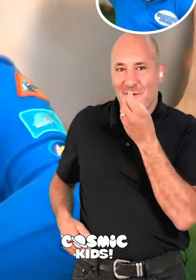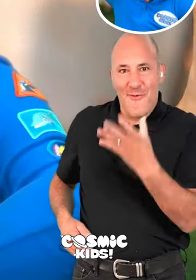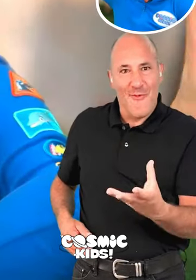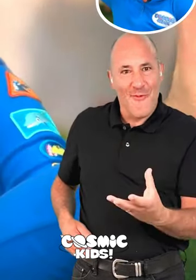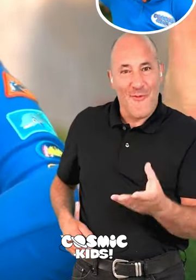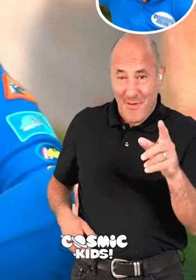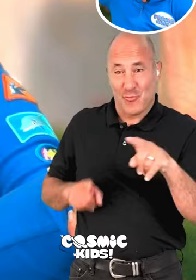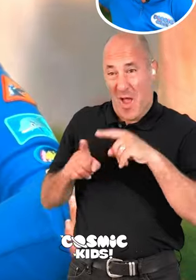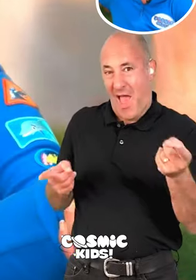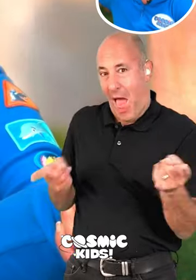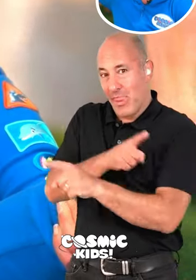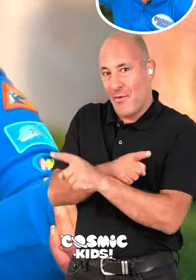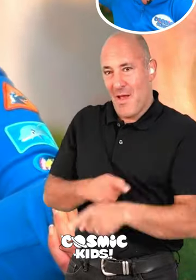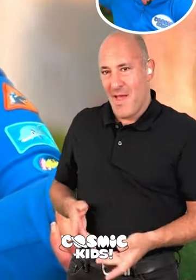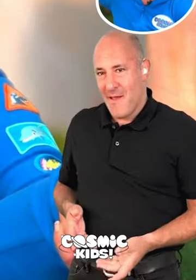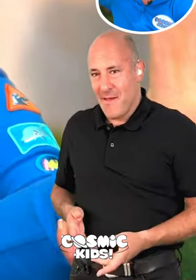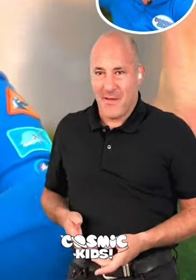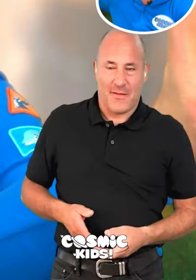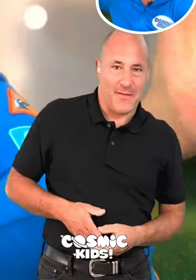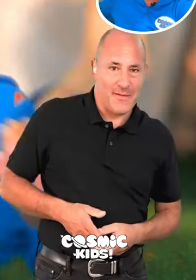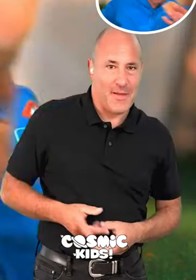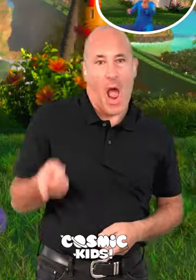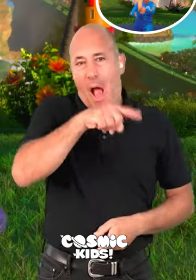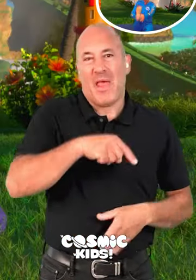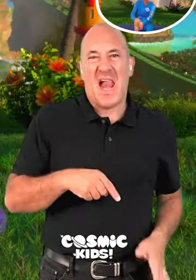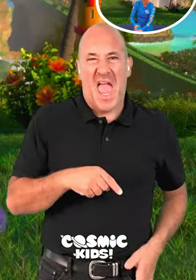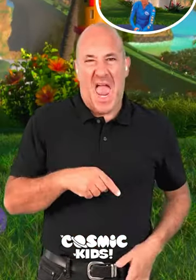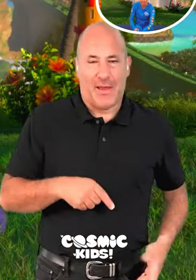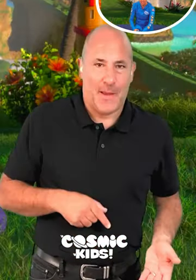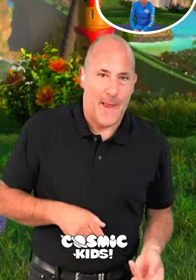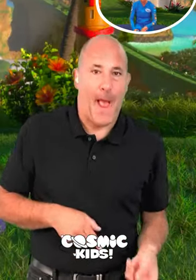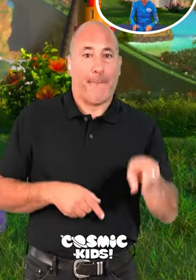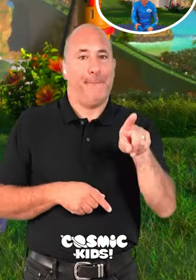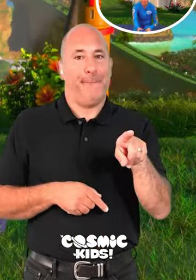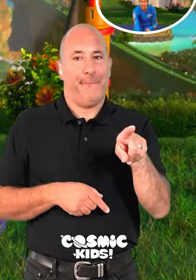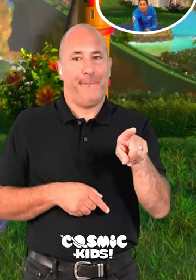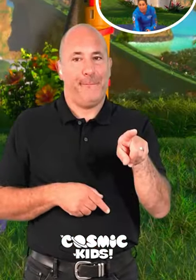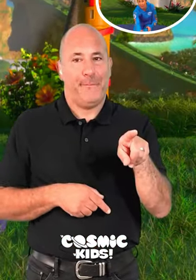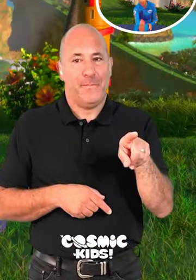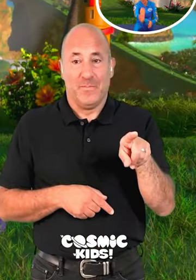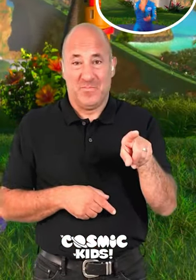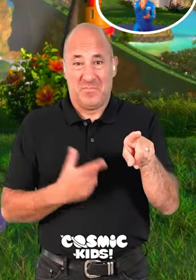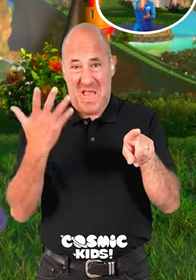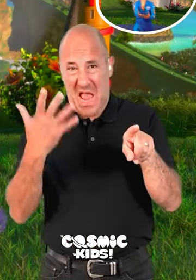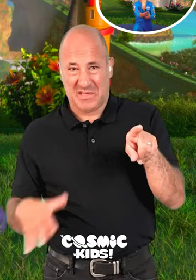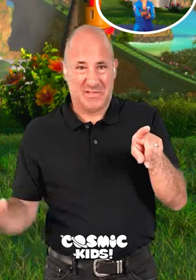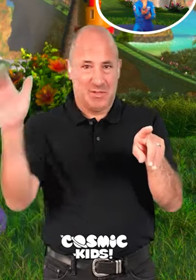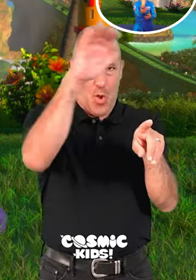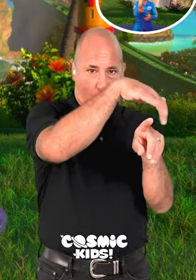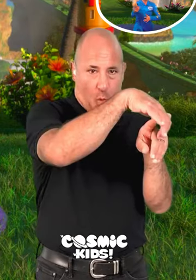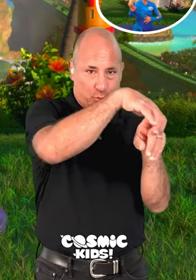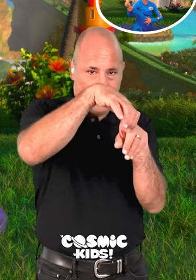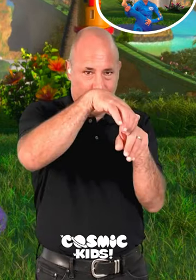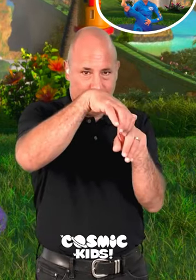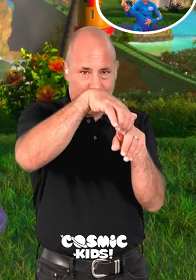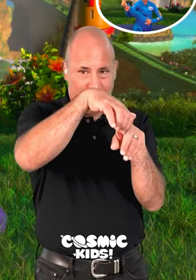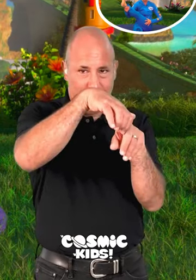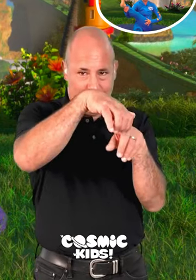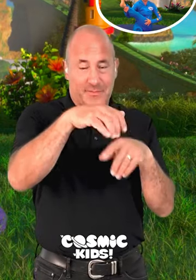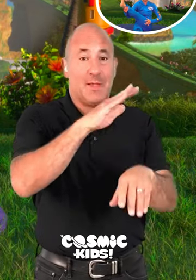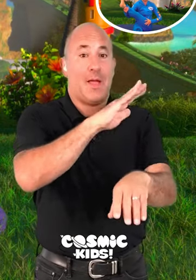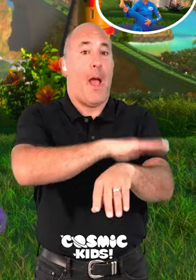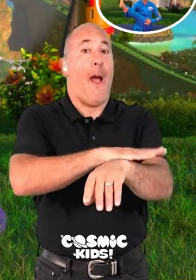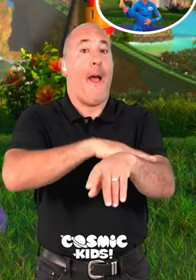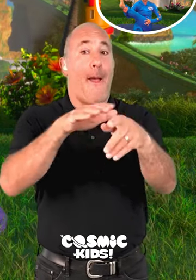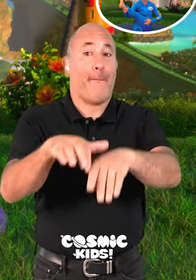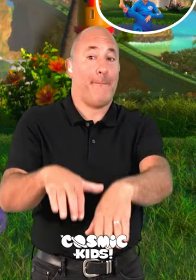That was amazing. Let's try it on the other side. Putting that foot down, picking up the other one now, bringing it across our body,